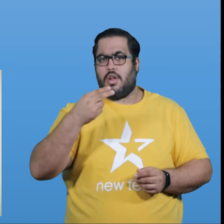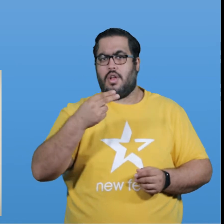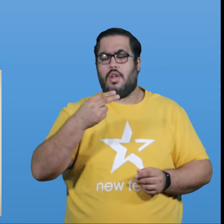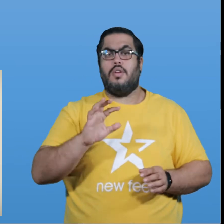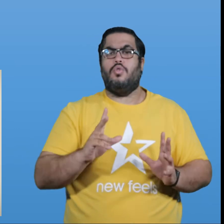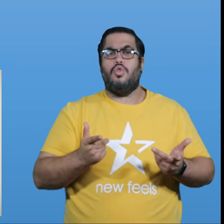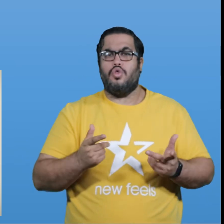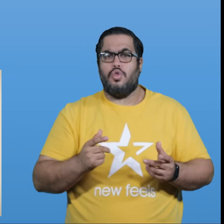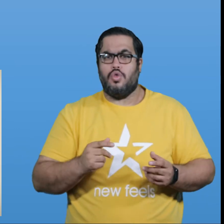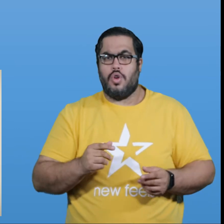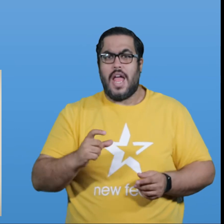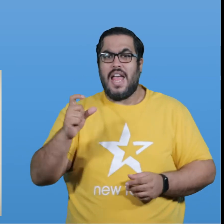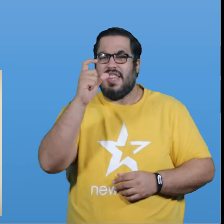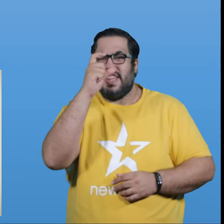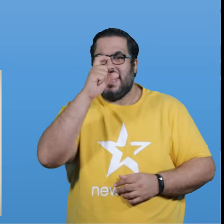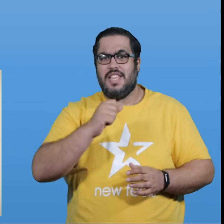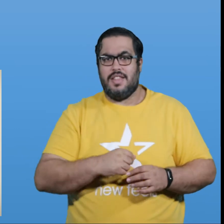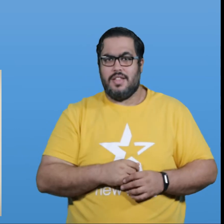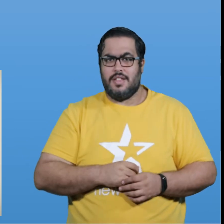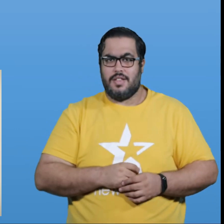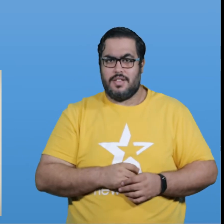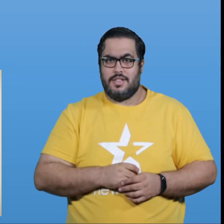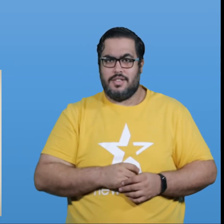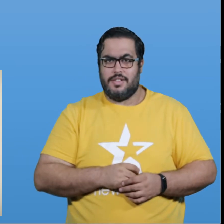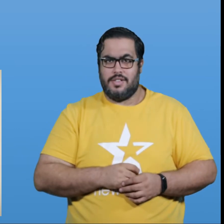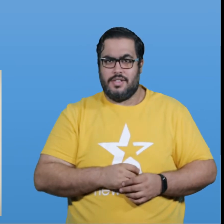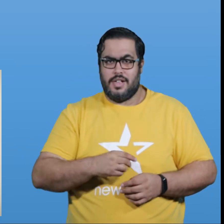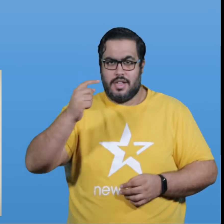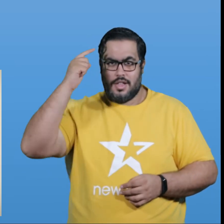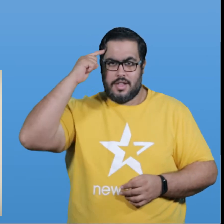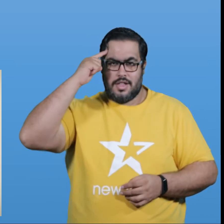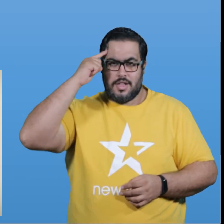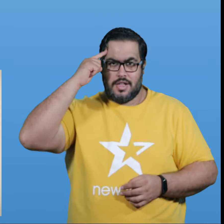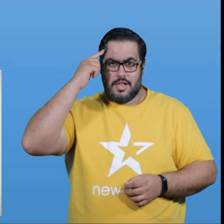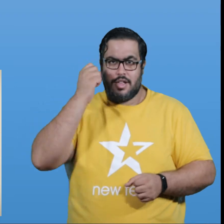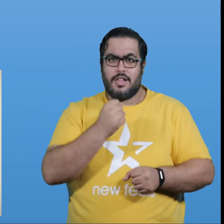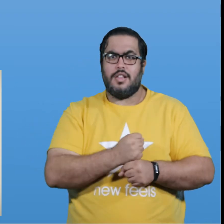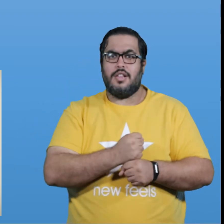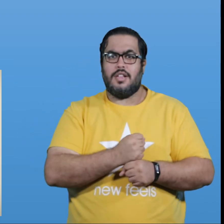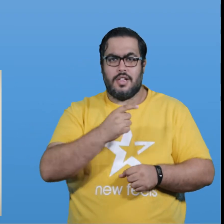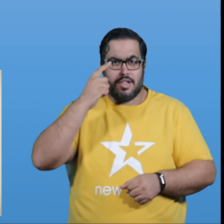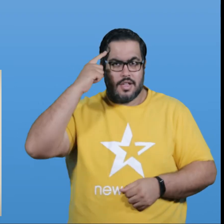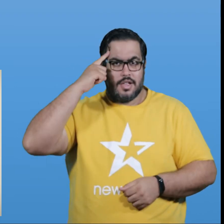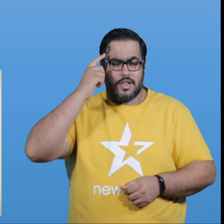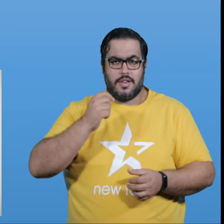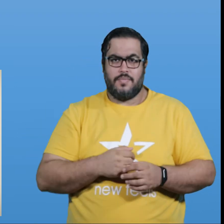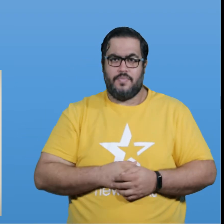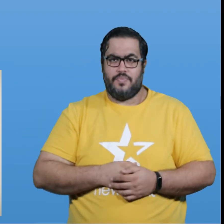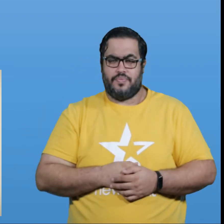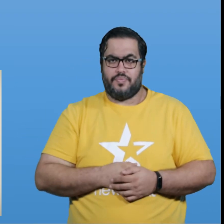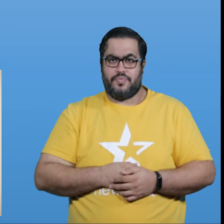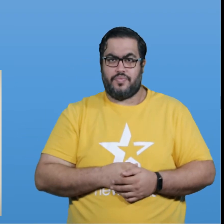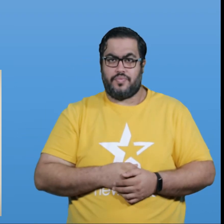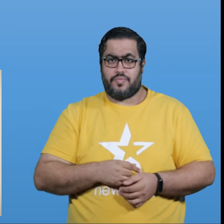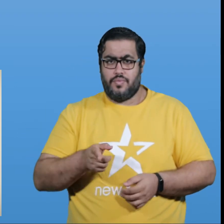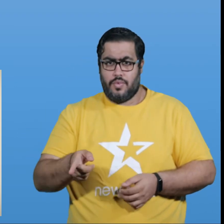religions. So as a student, you can do many things to start this initiative of teaching others how to respect